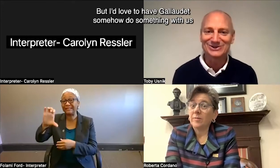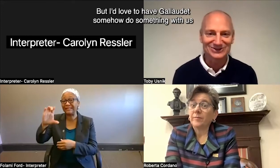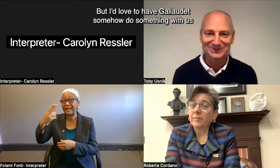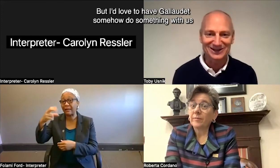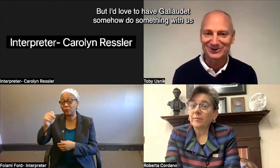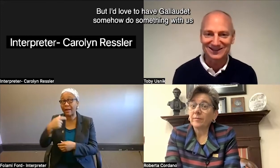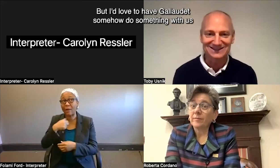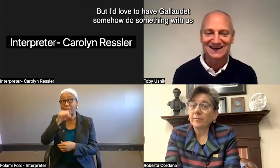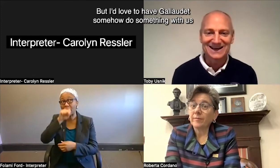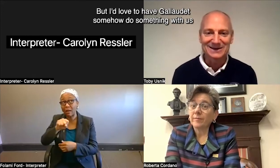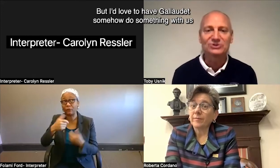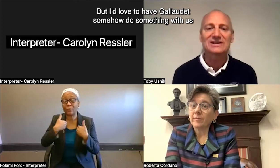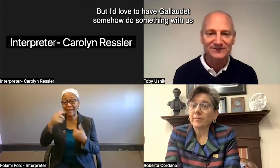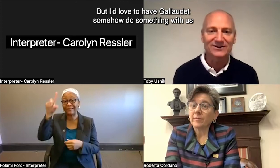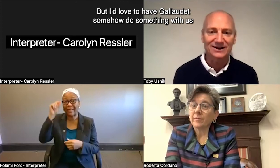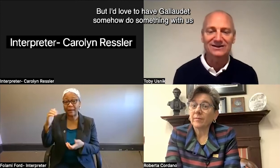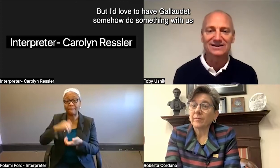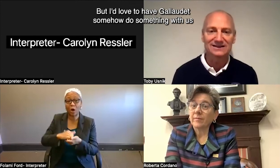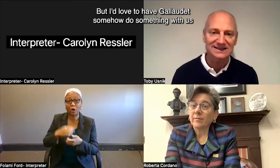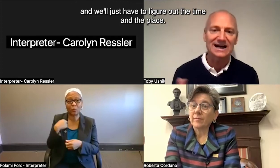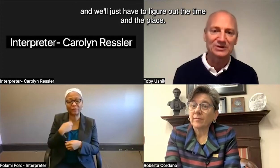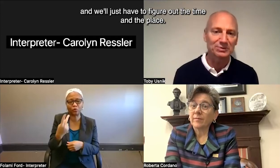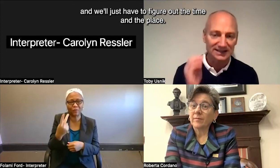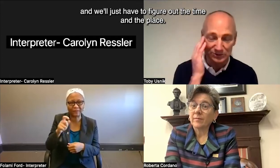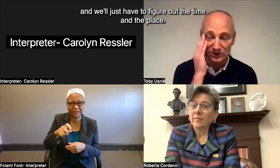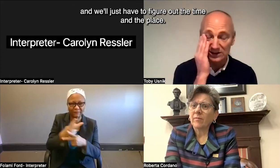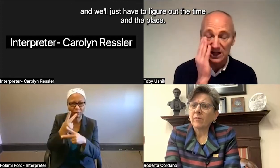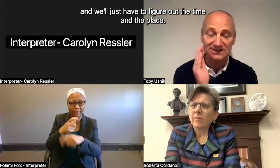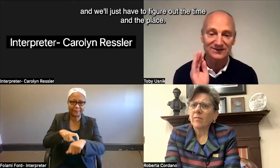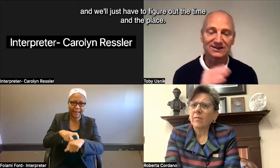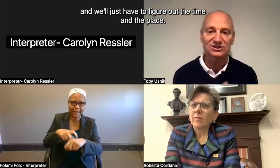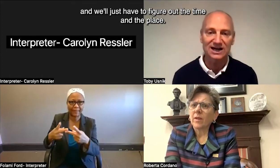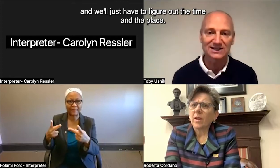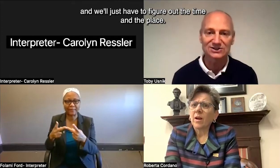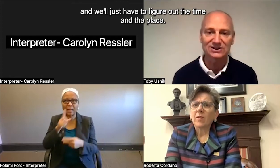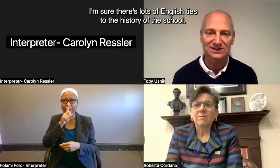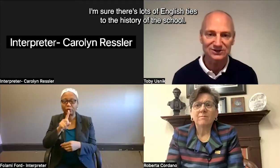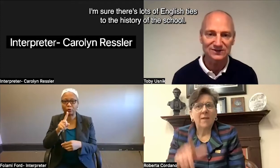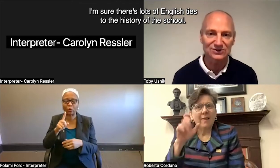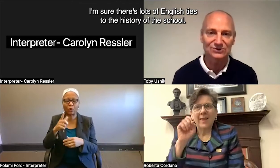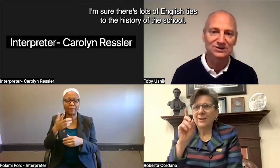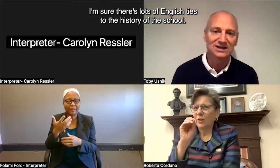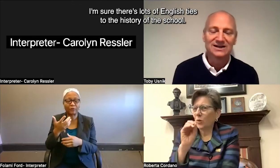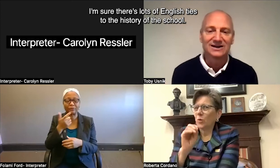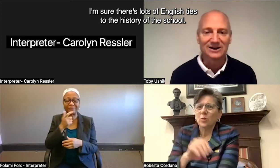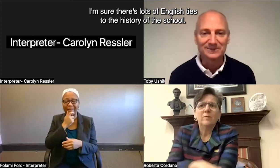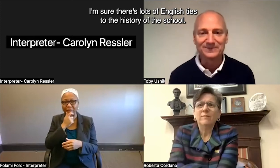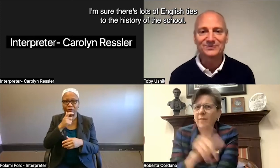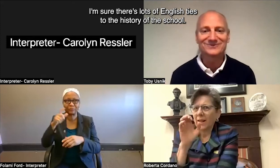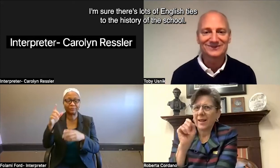do something with us. And we'll just have to figure out the time and the place. I'm sure there's lots of English ties to the history of the school.